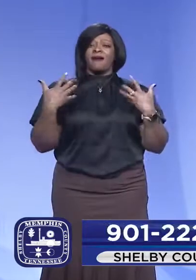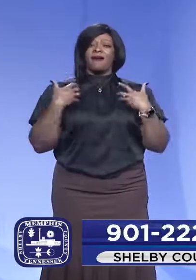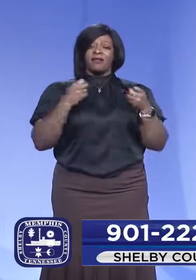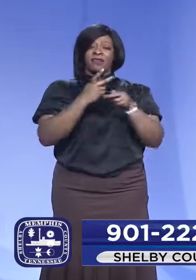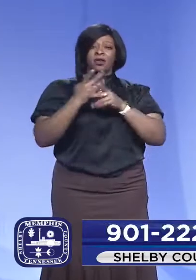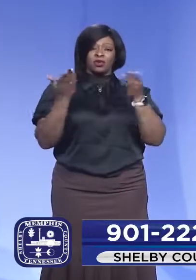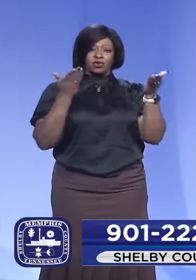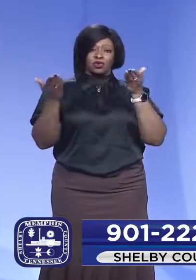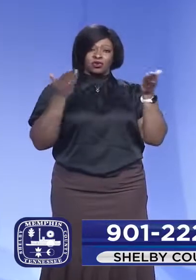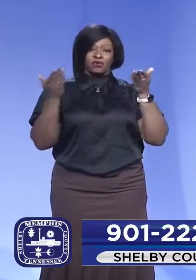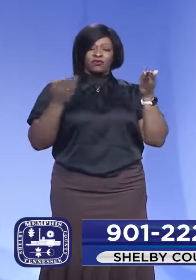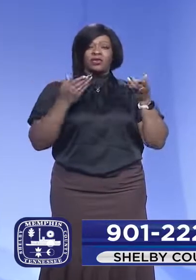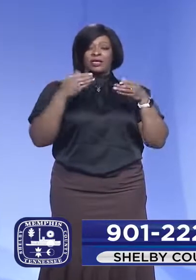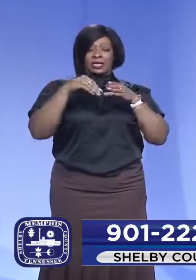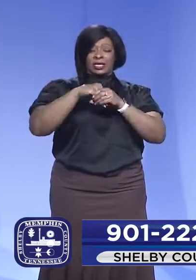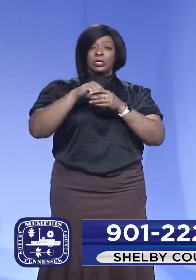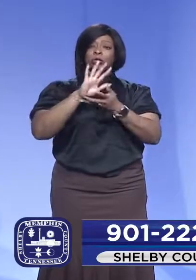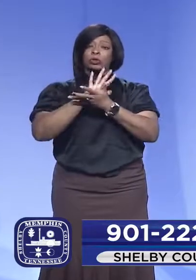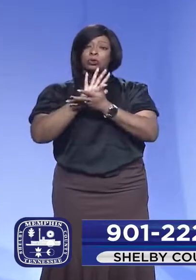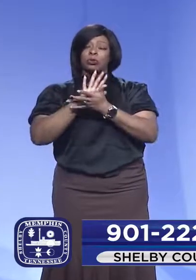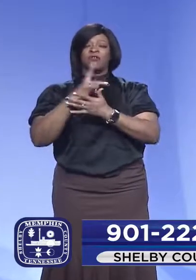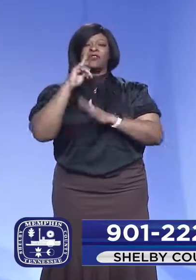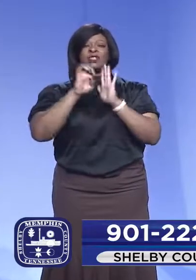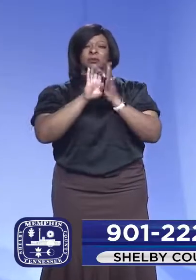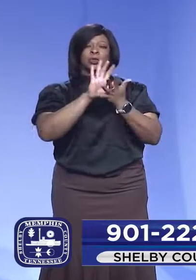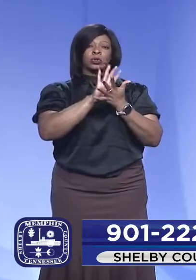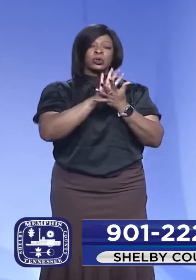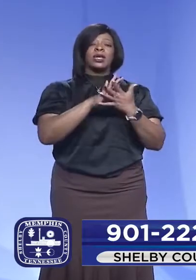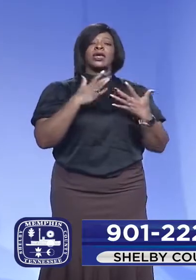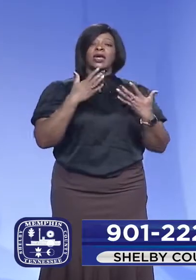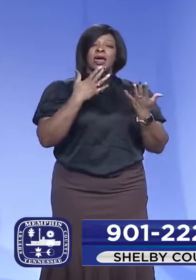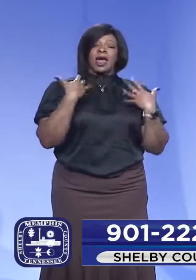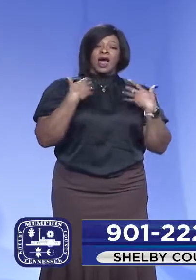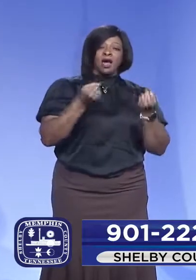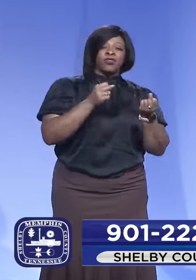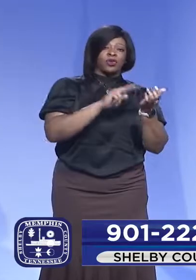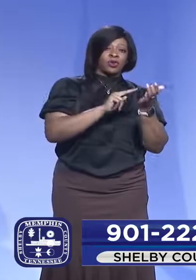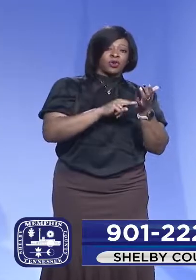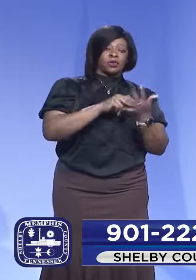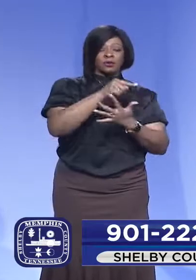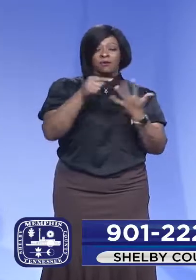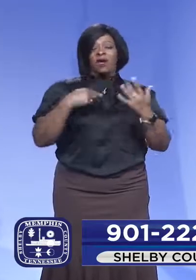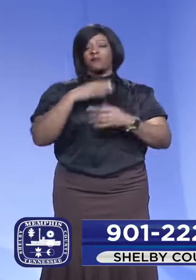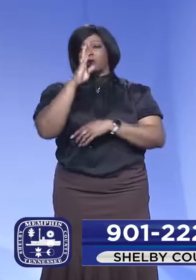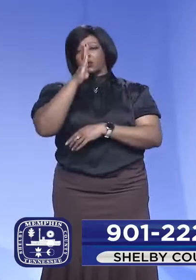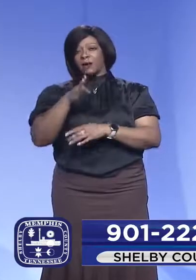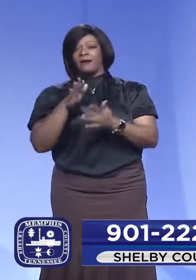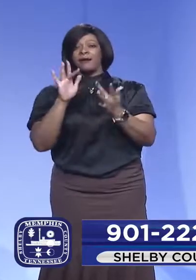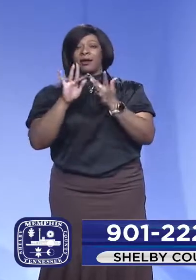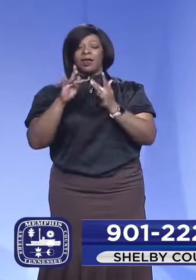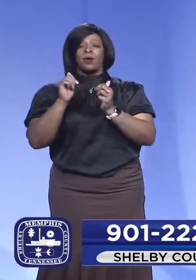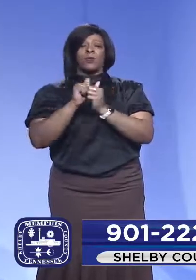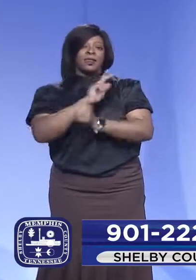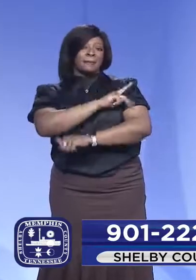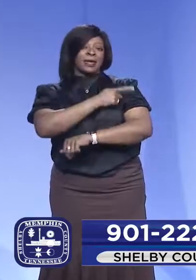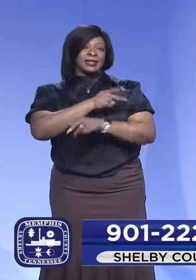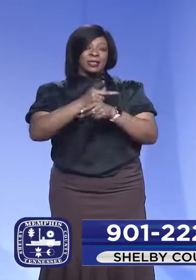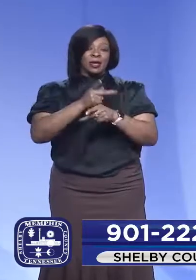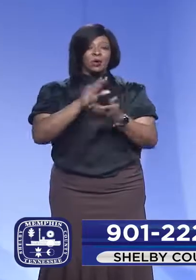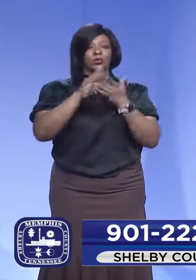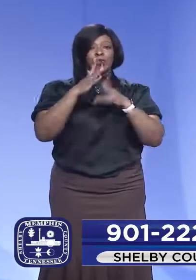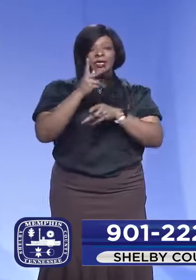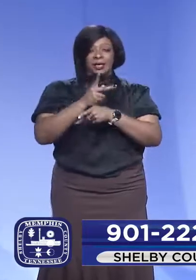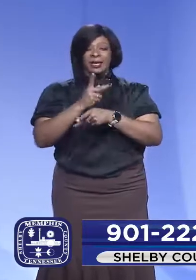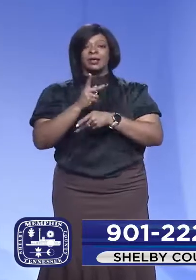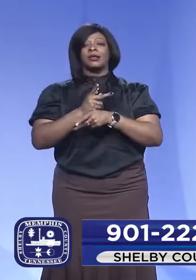healthcare services in schools, so that would be the school health nurses and others that have direct contact for patient care or student